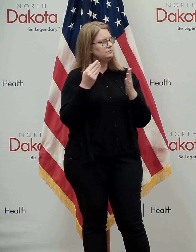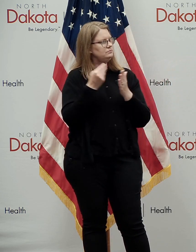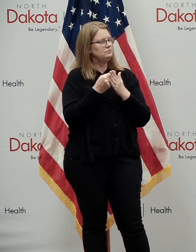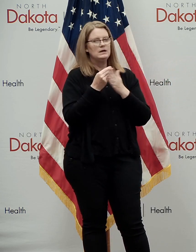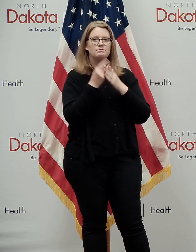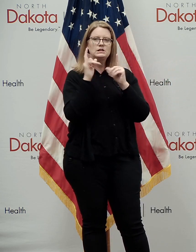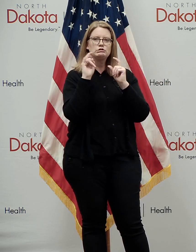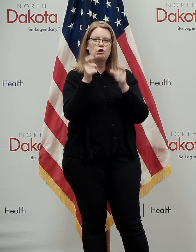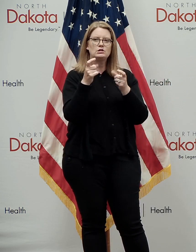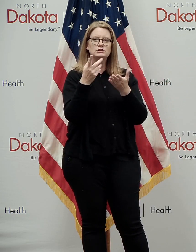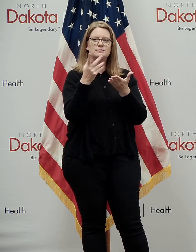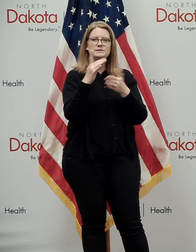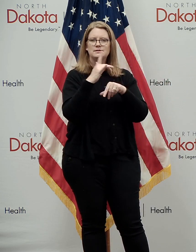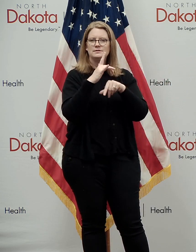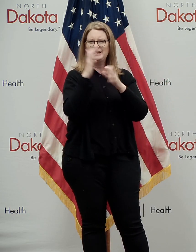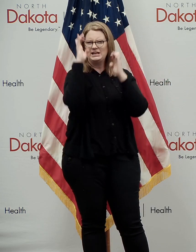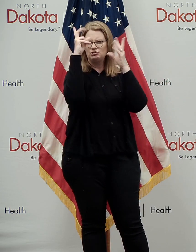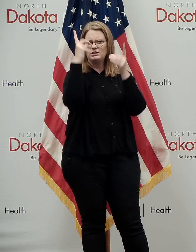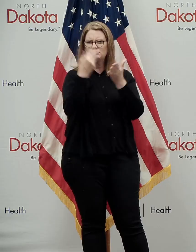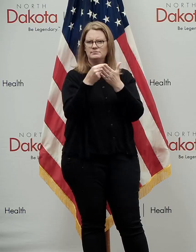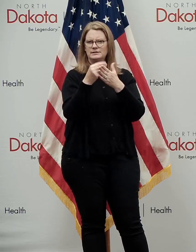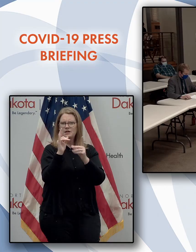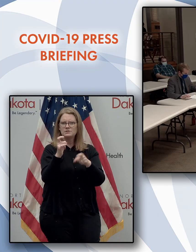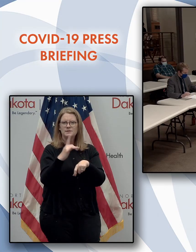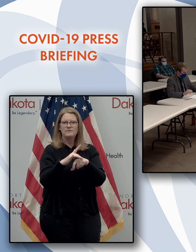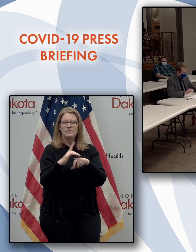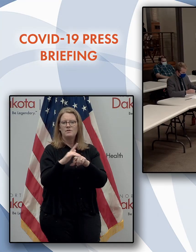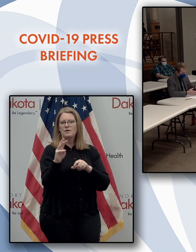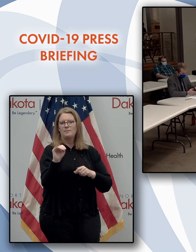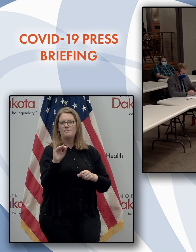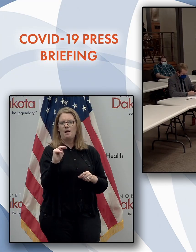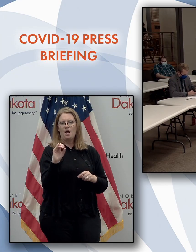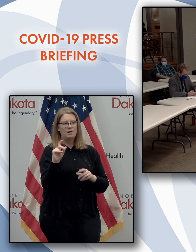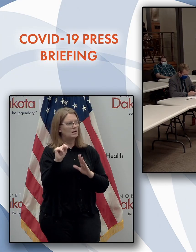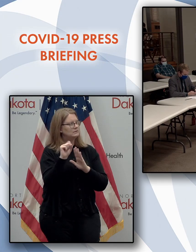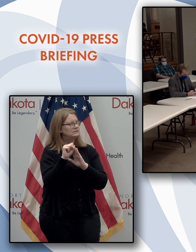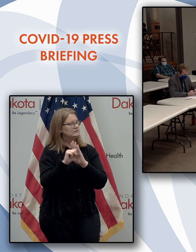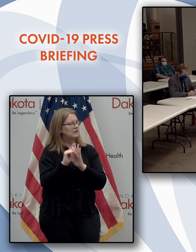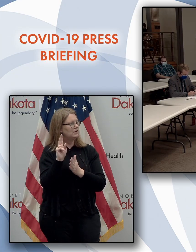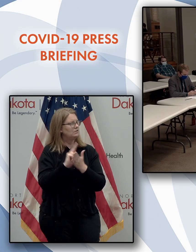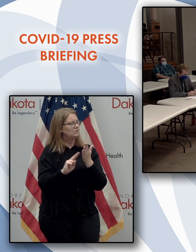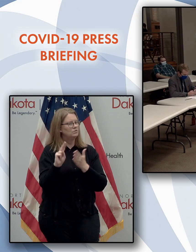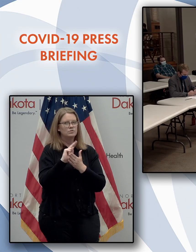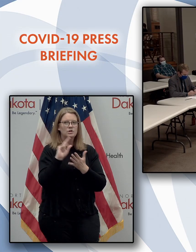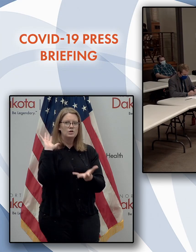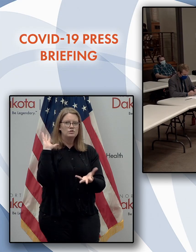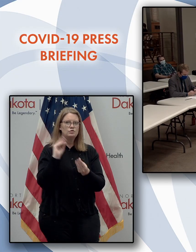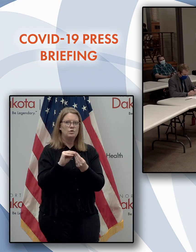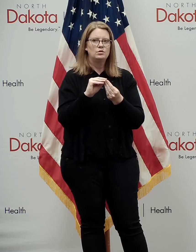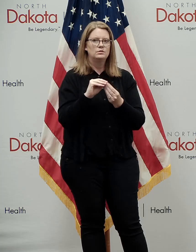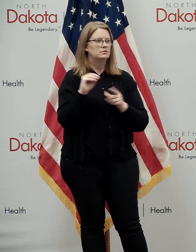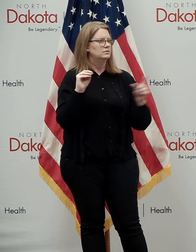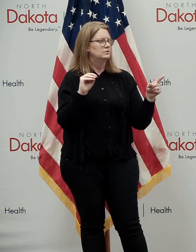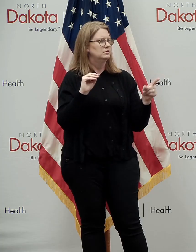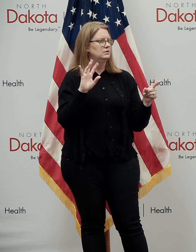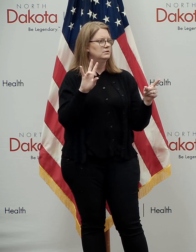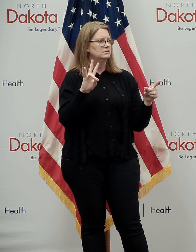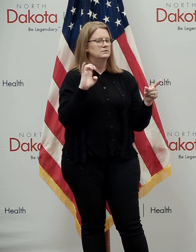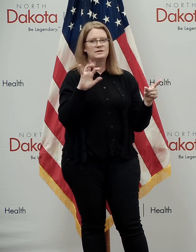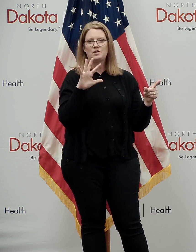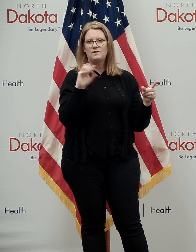that are available for Minot State University. Is there a total dollar amount?